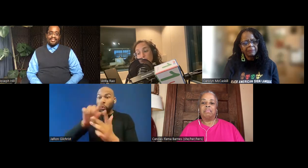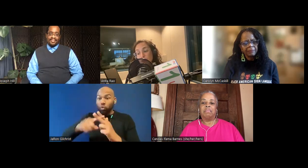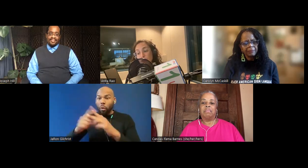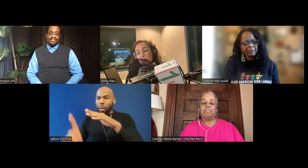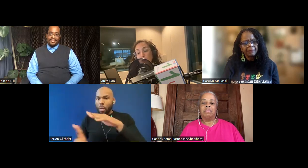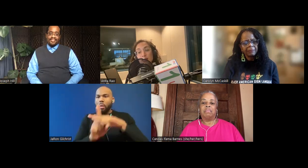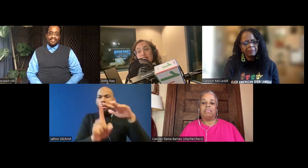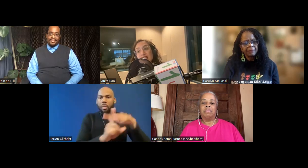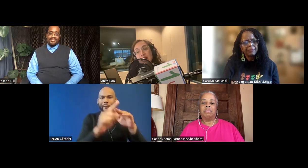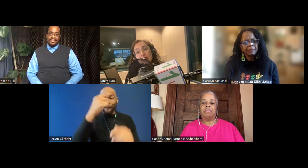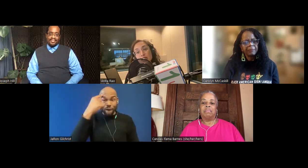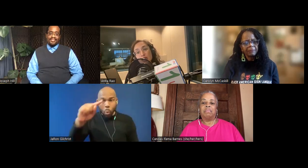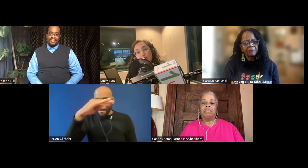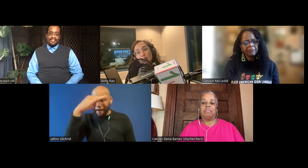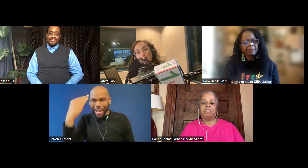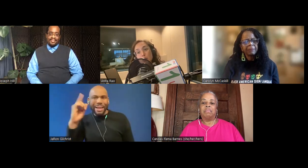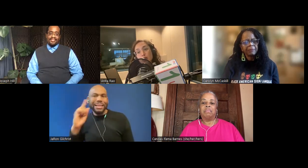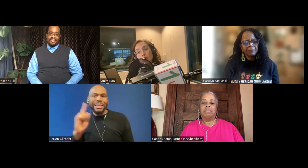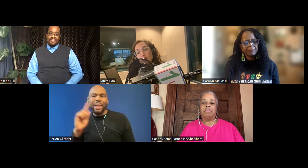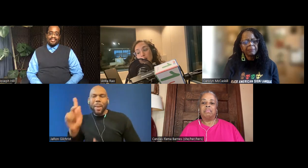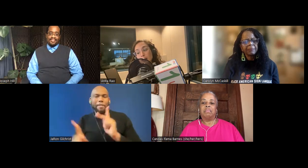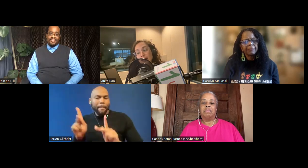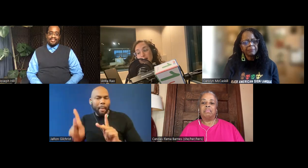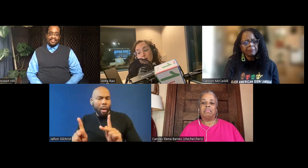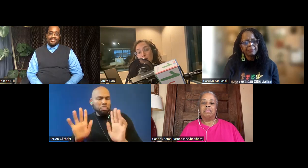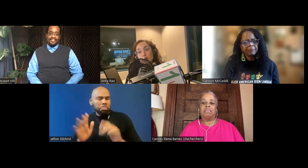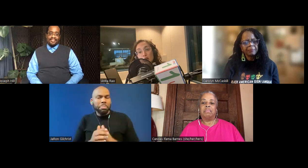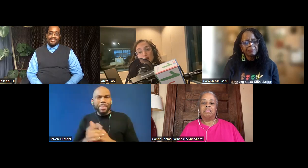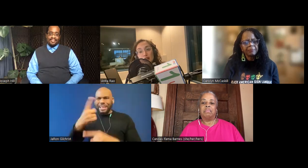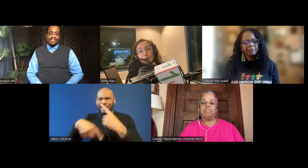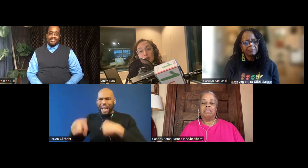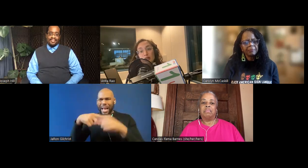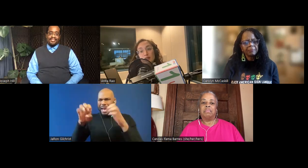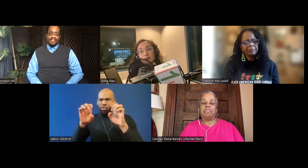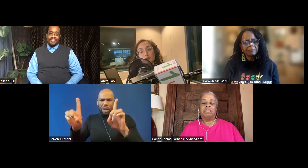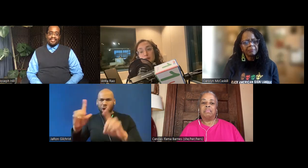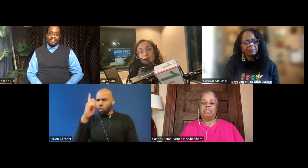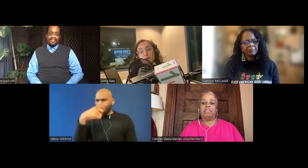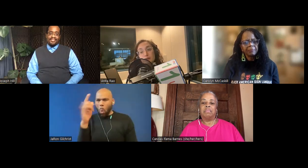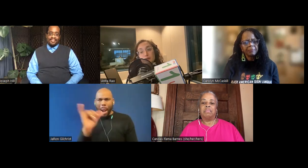people. What did sign education for Black deaf students look like in that period?